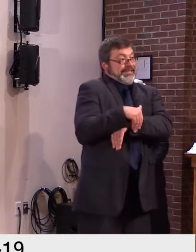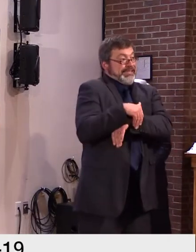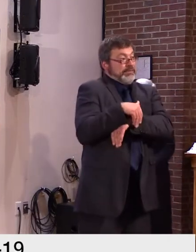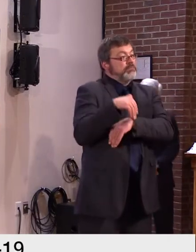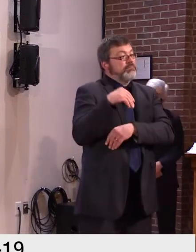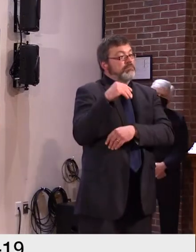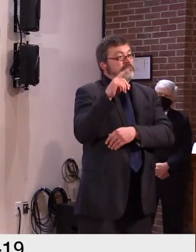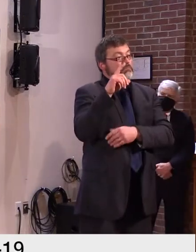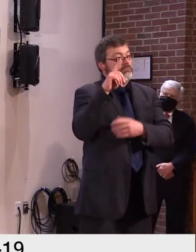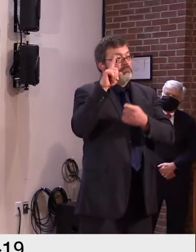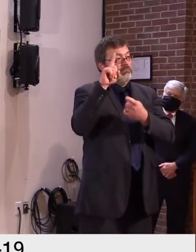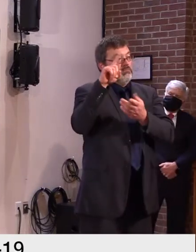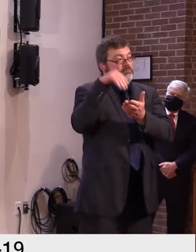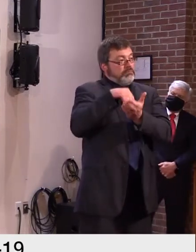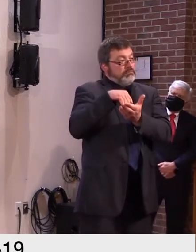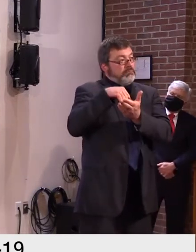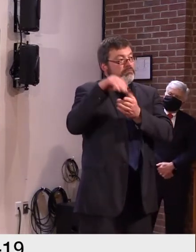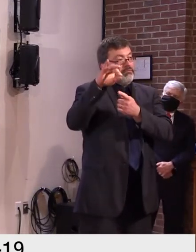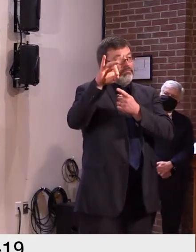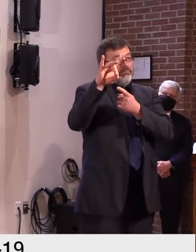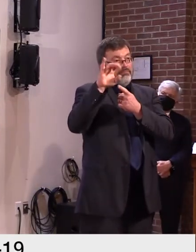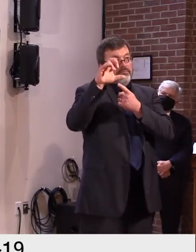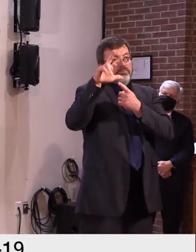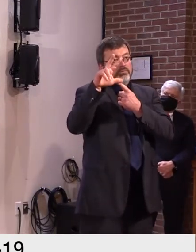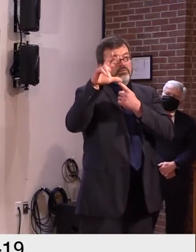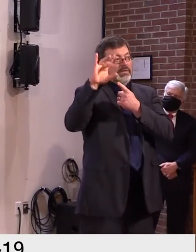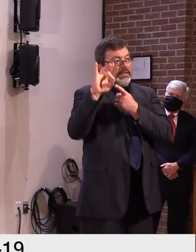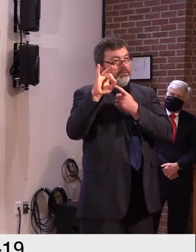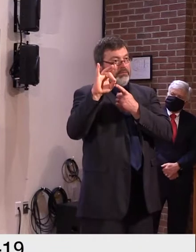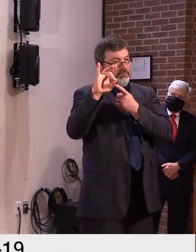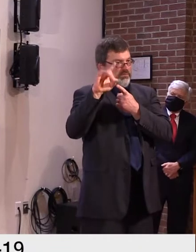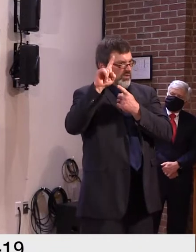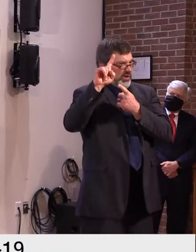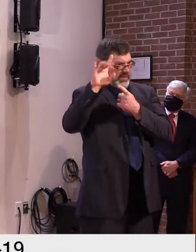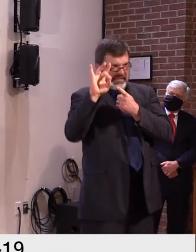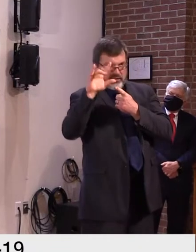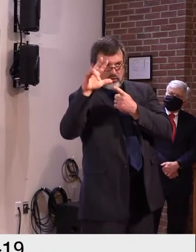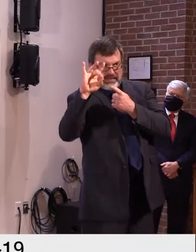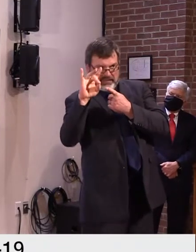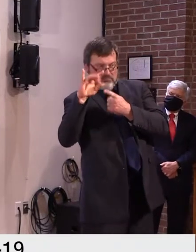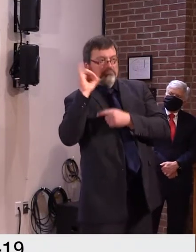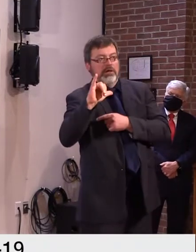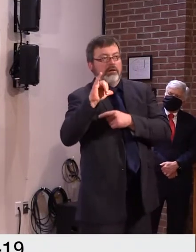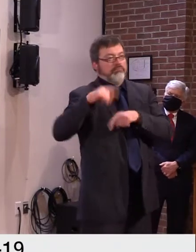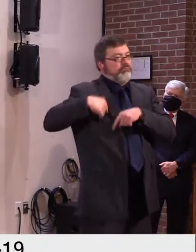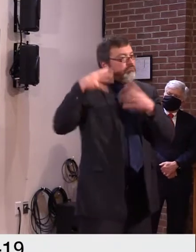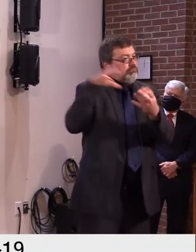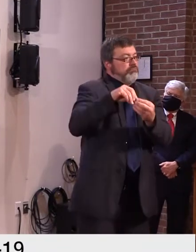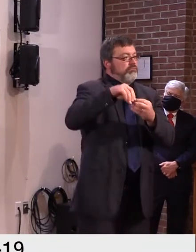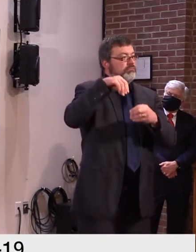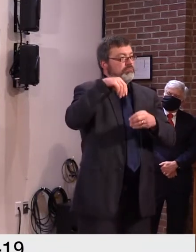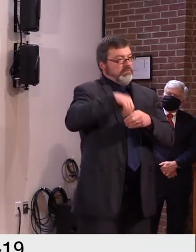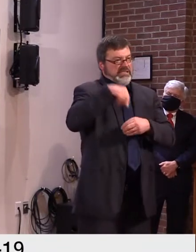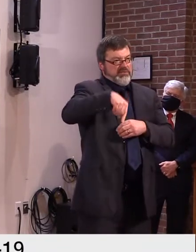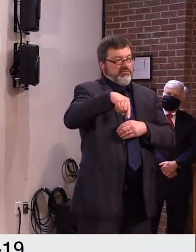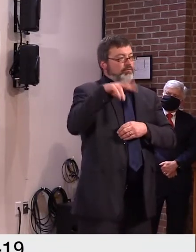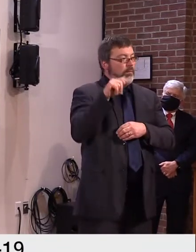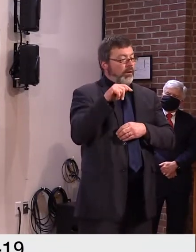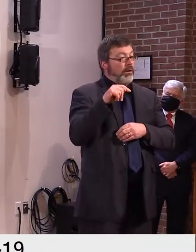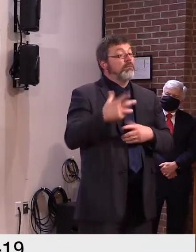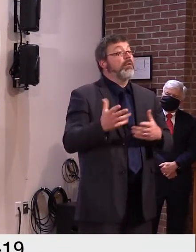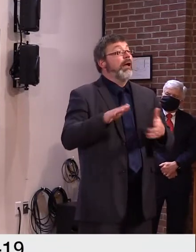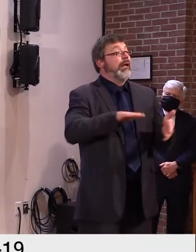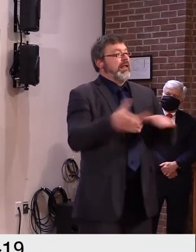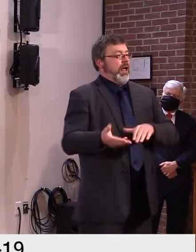1,838 cases. Continue to have no more deaths above the 58 we've announced